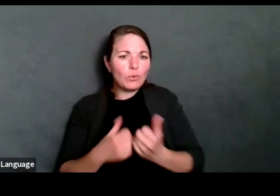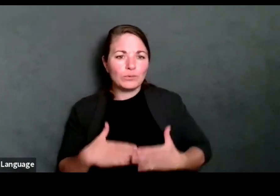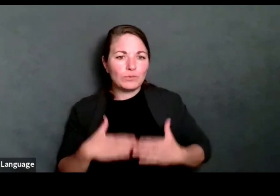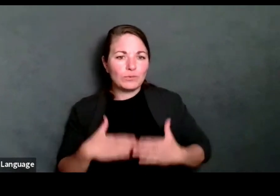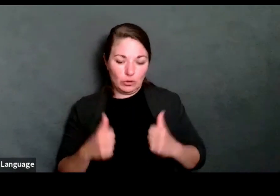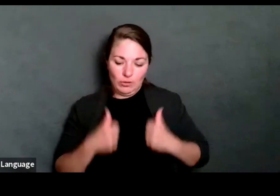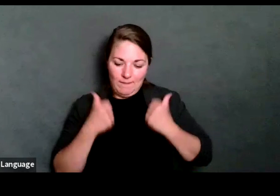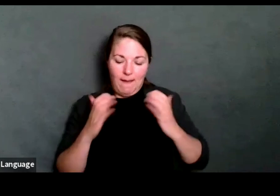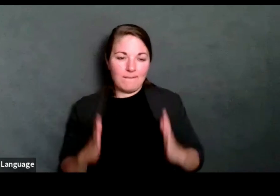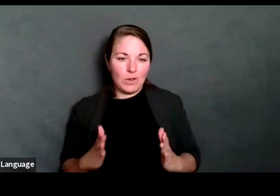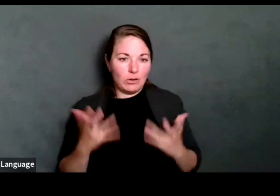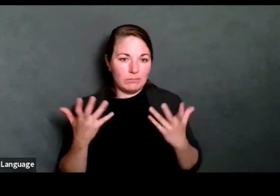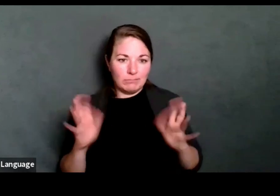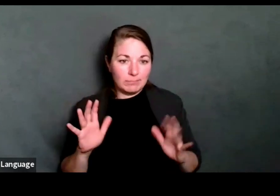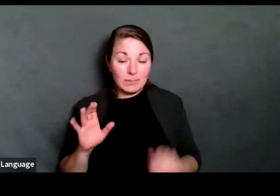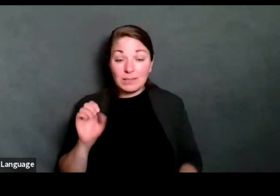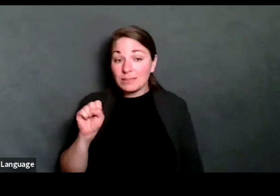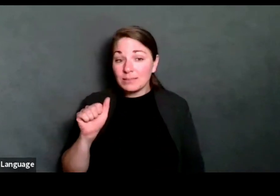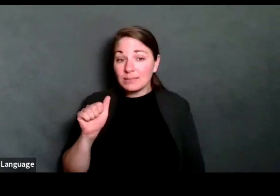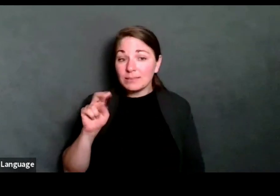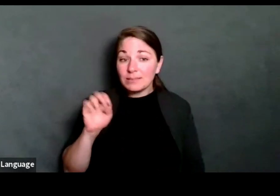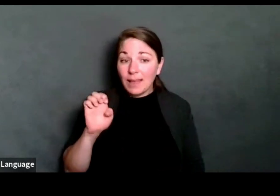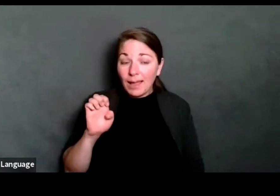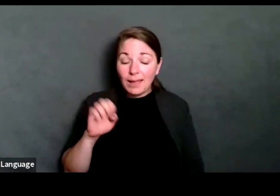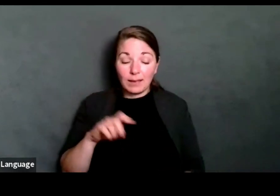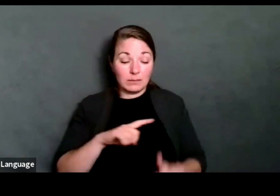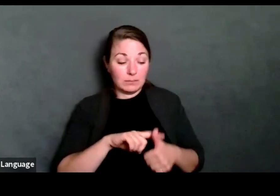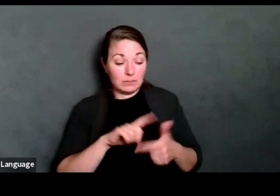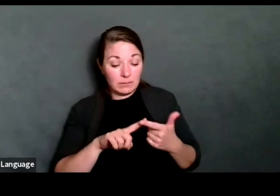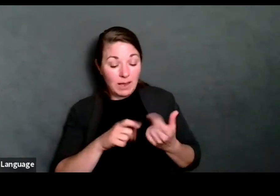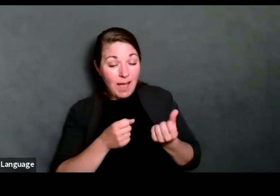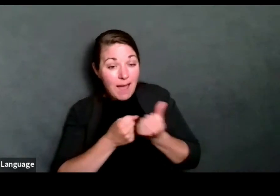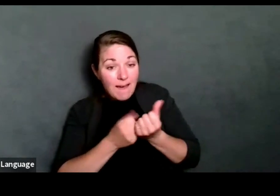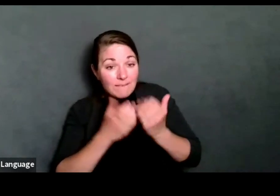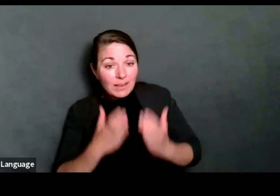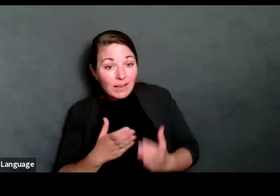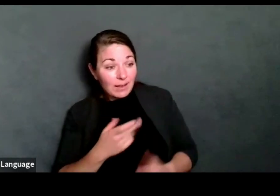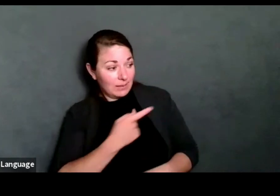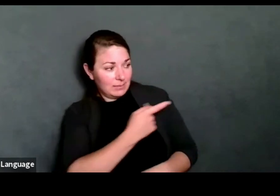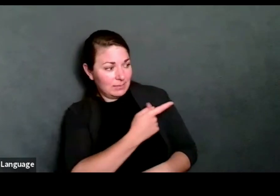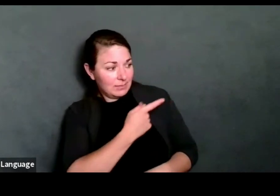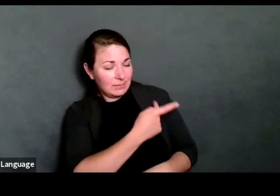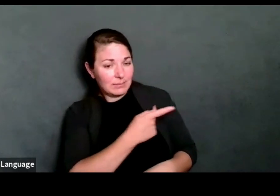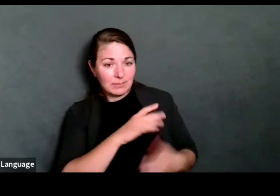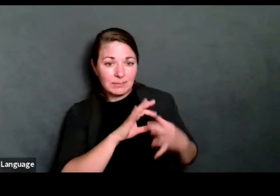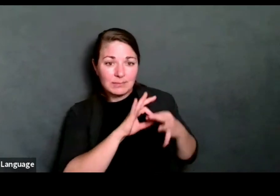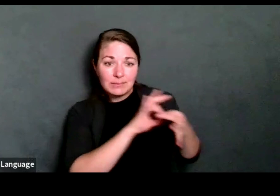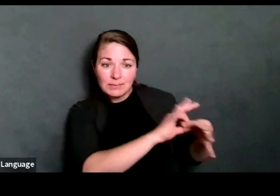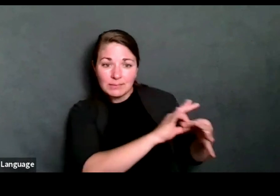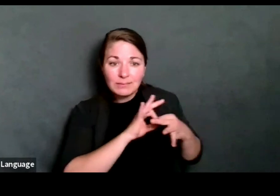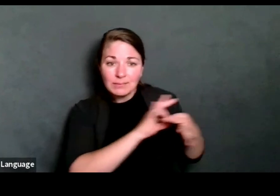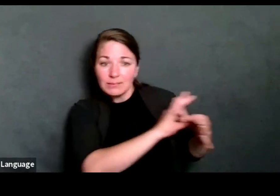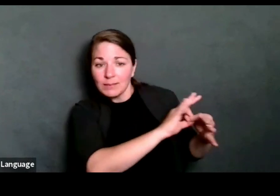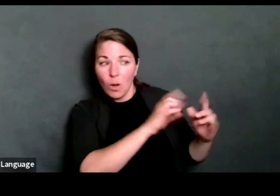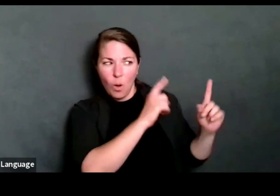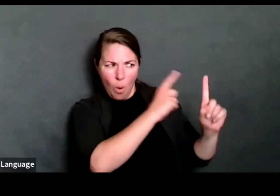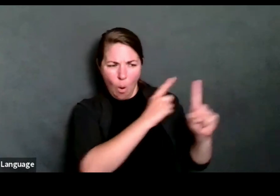survivor. You, the sane, and I, the advocate, our goals are probably